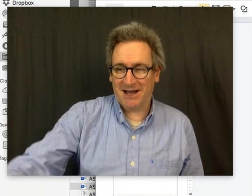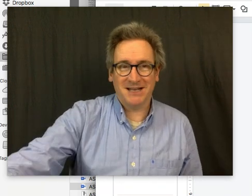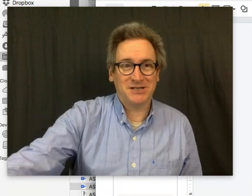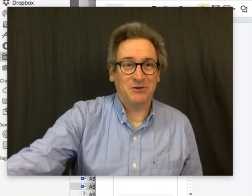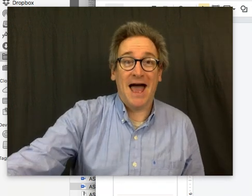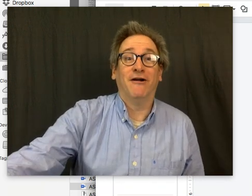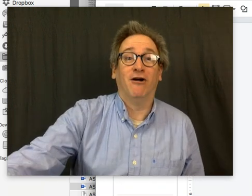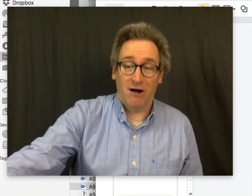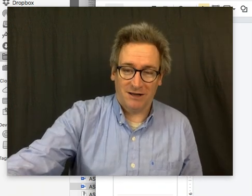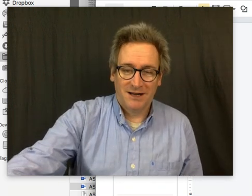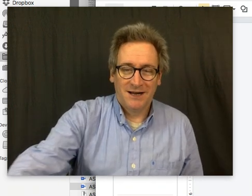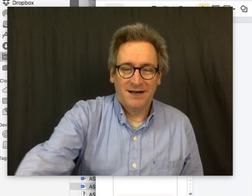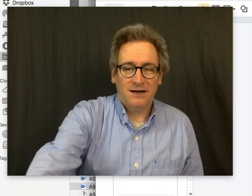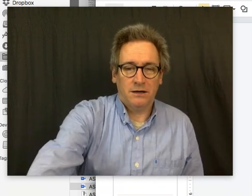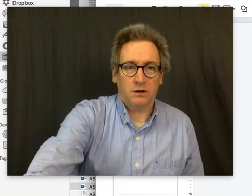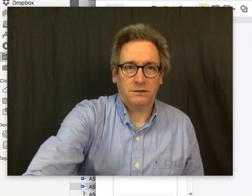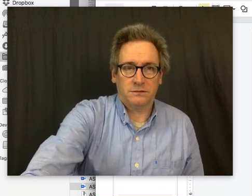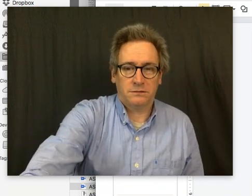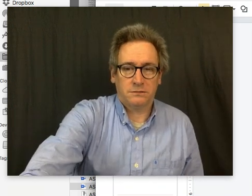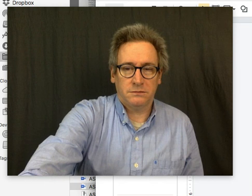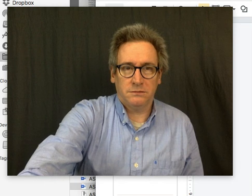like high school at all,